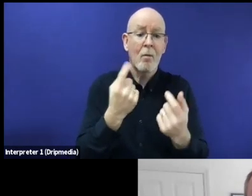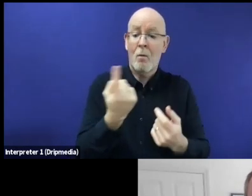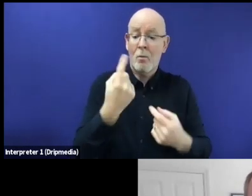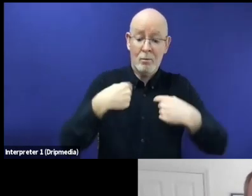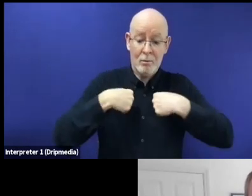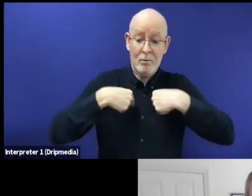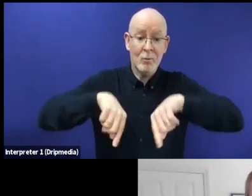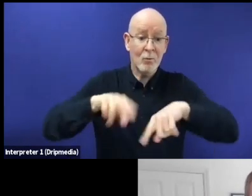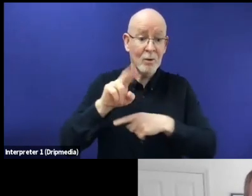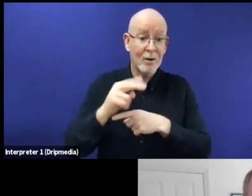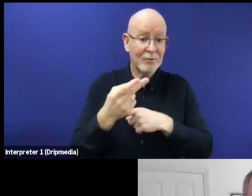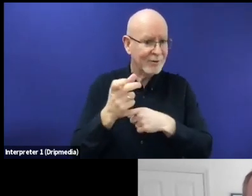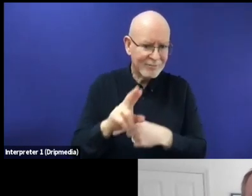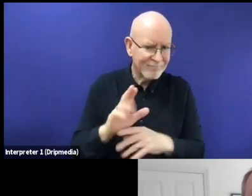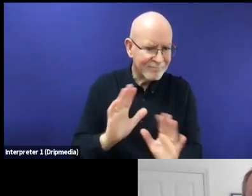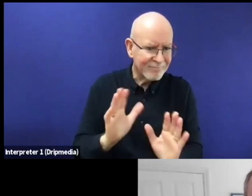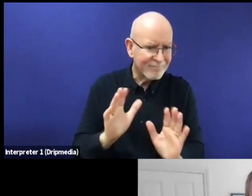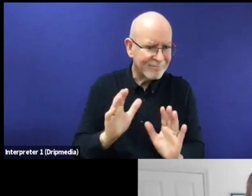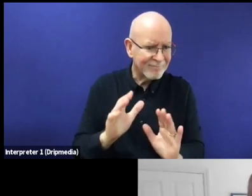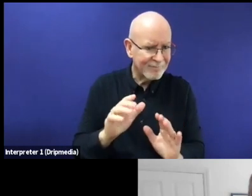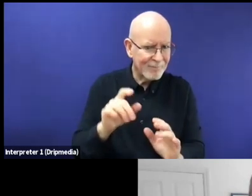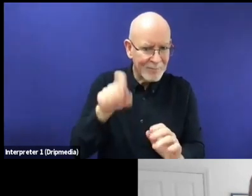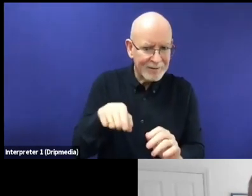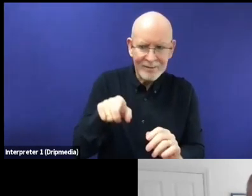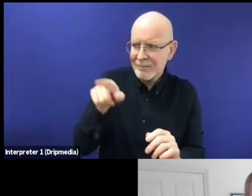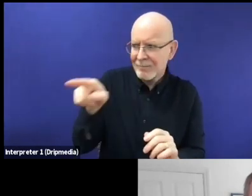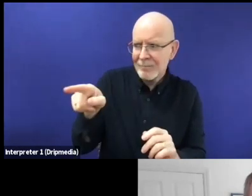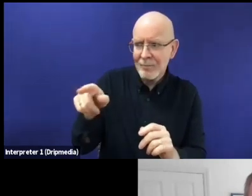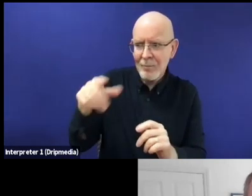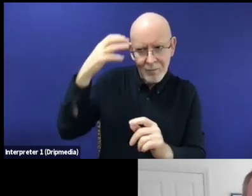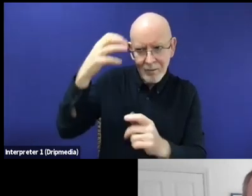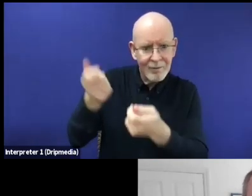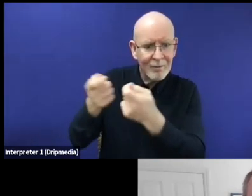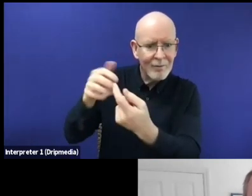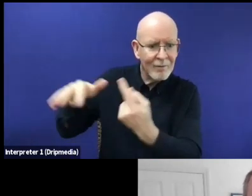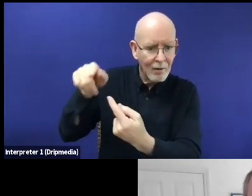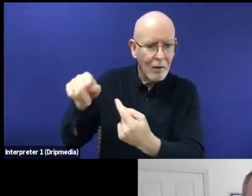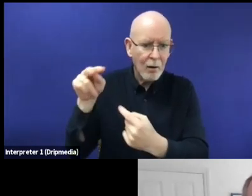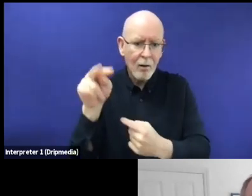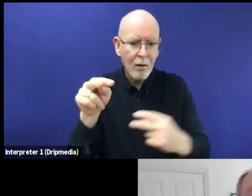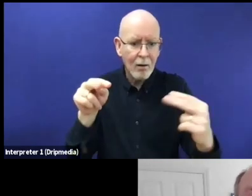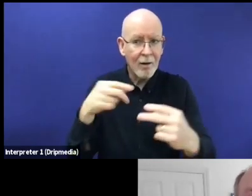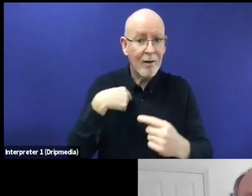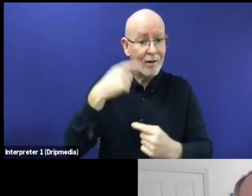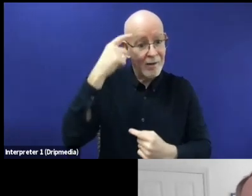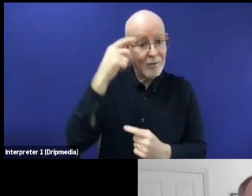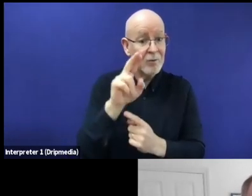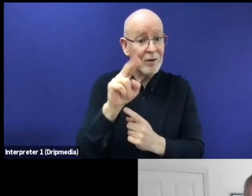to ensure the refugee voice is at the forefront for many, many years now.